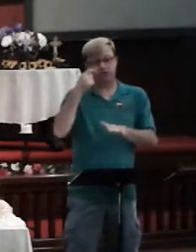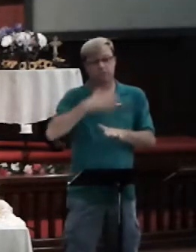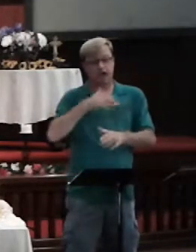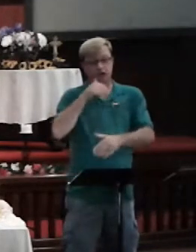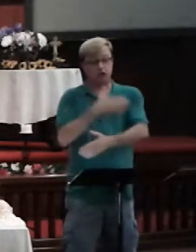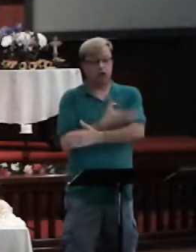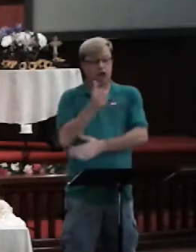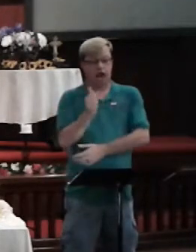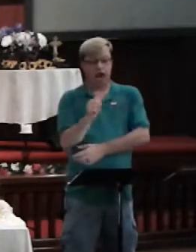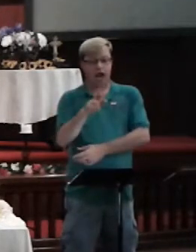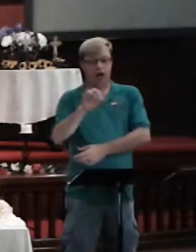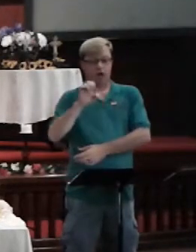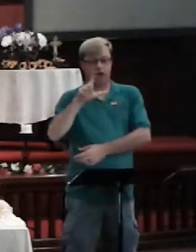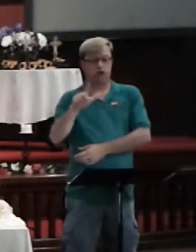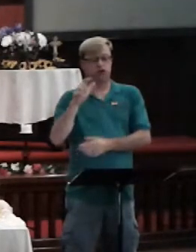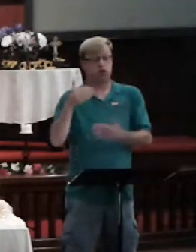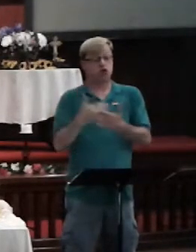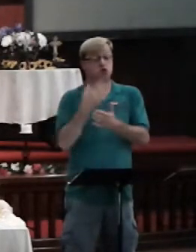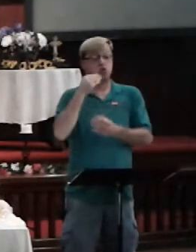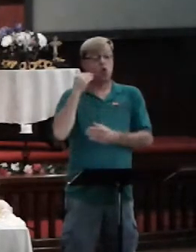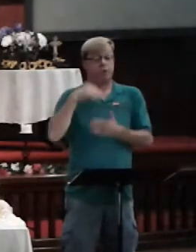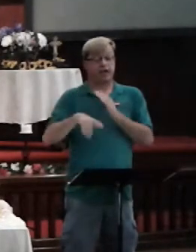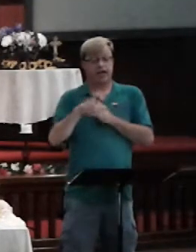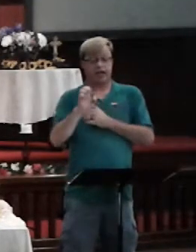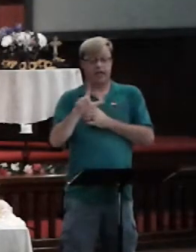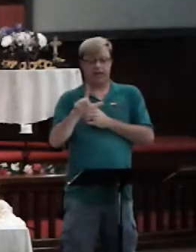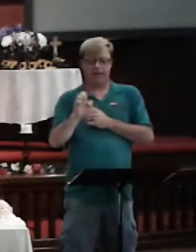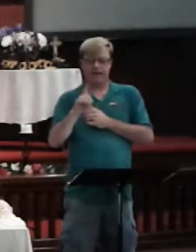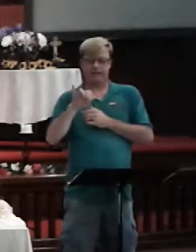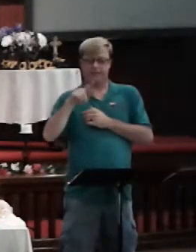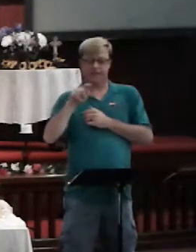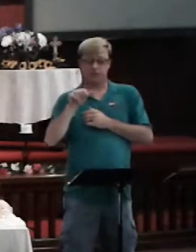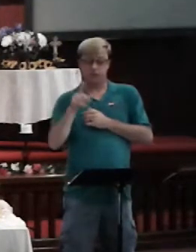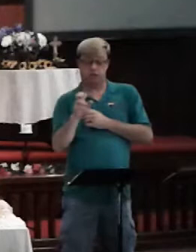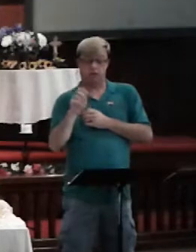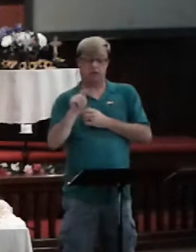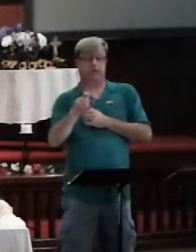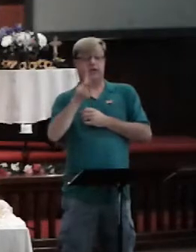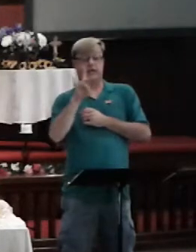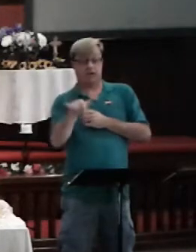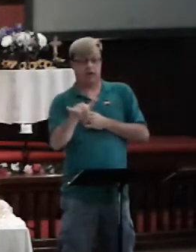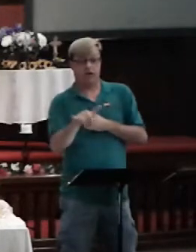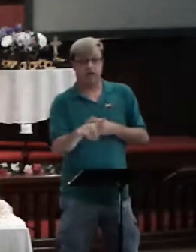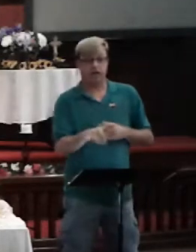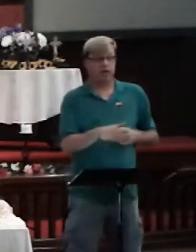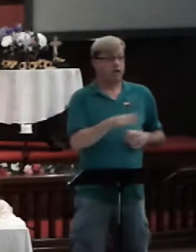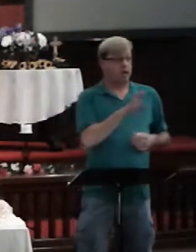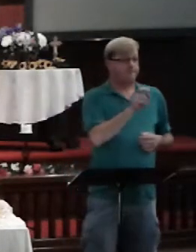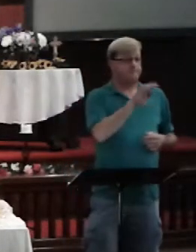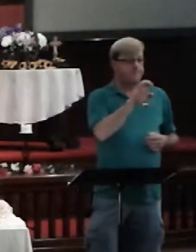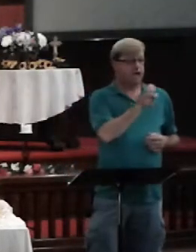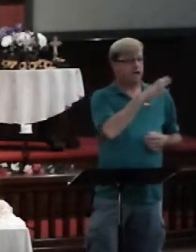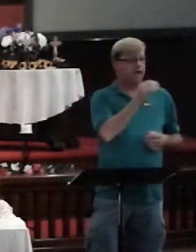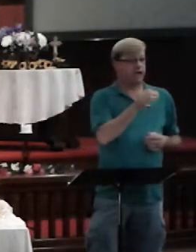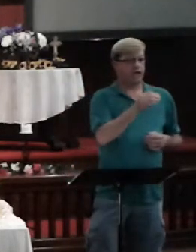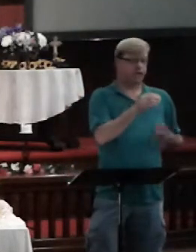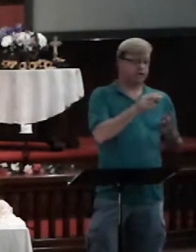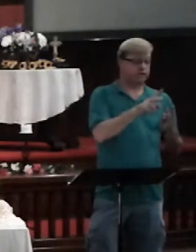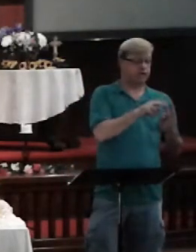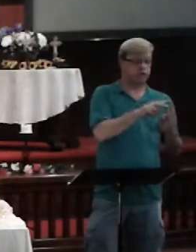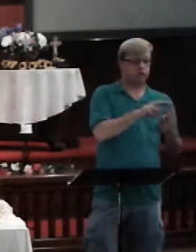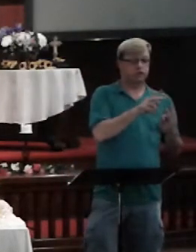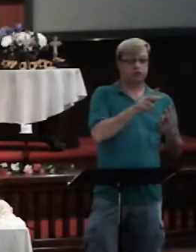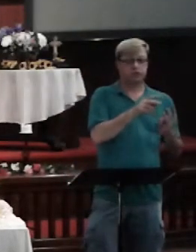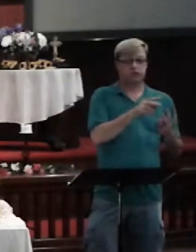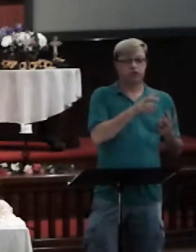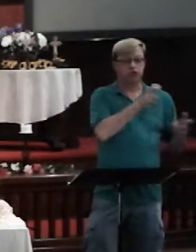Ariel's new home in Lexington. We also want to keep Bonnie and Patsy in prayer. They are traveling across the country to see